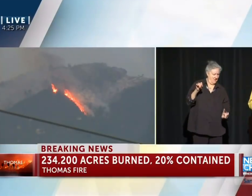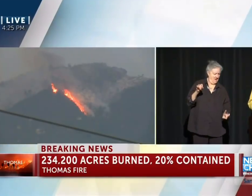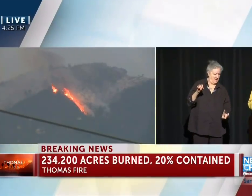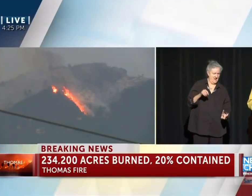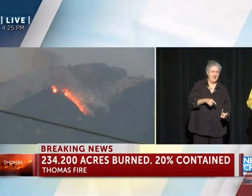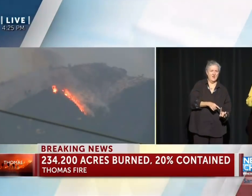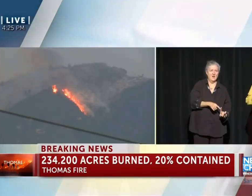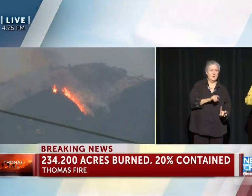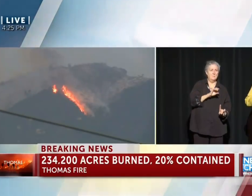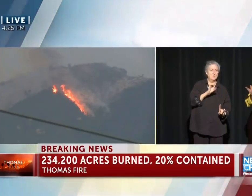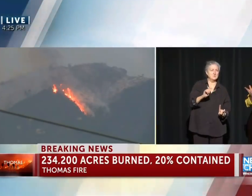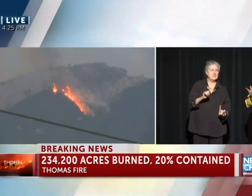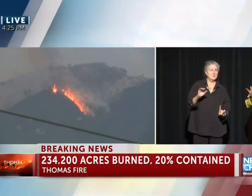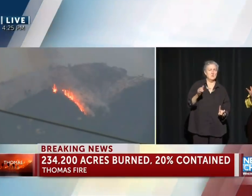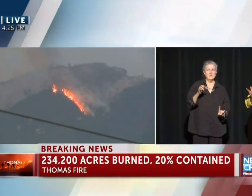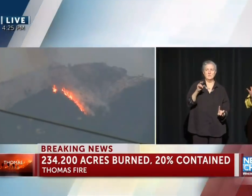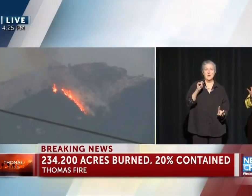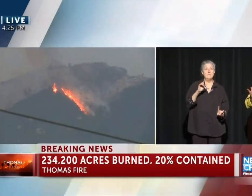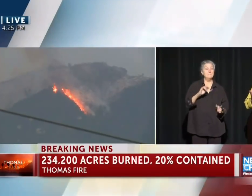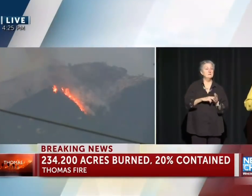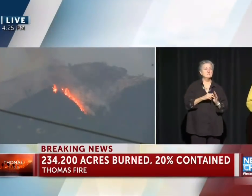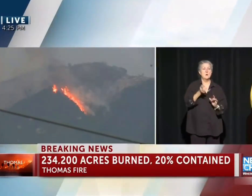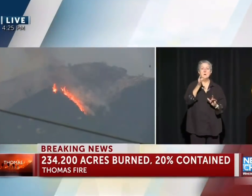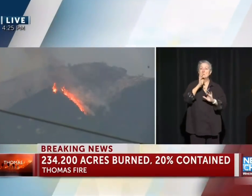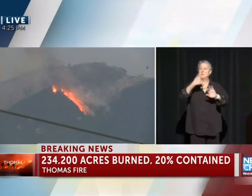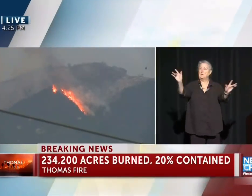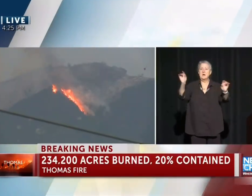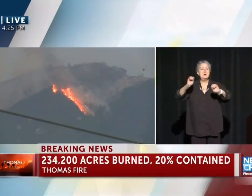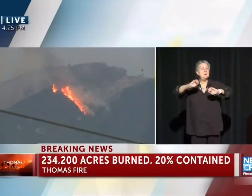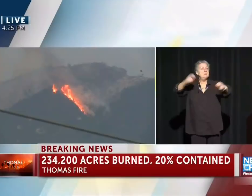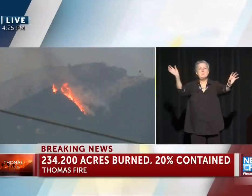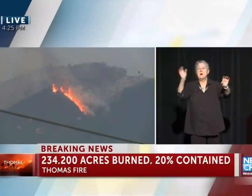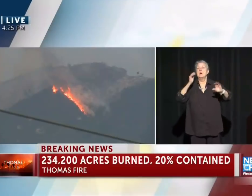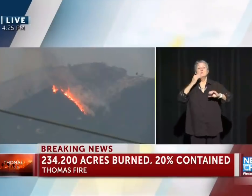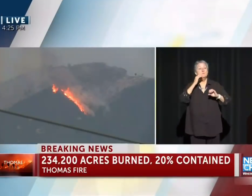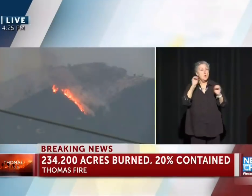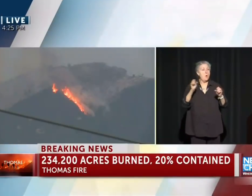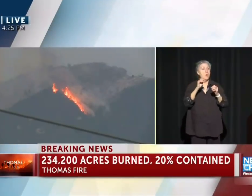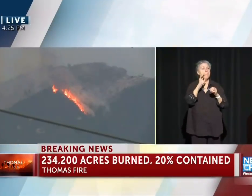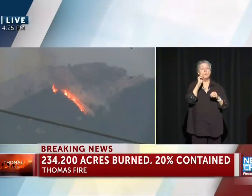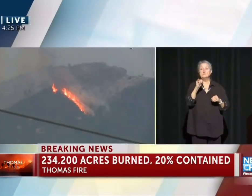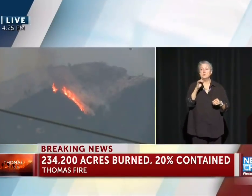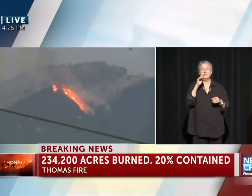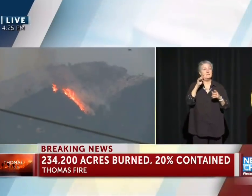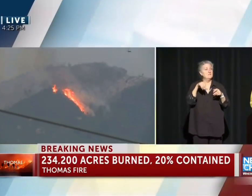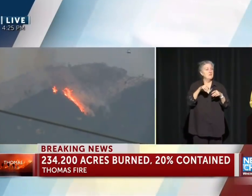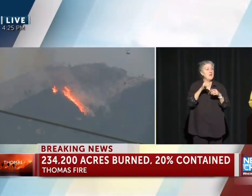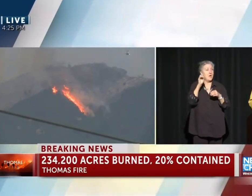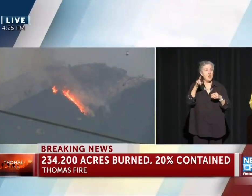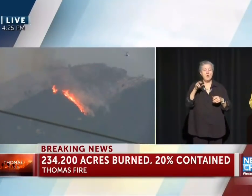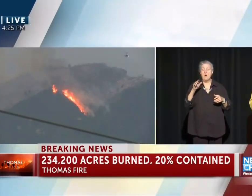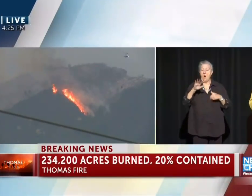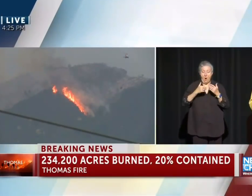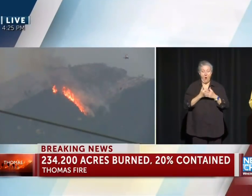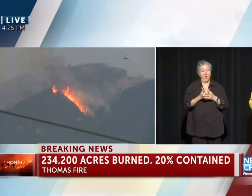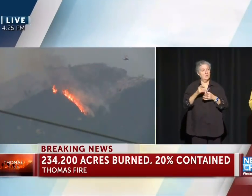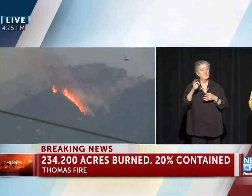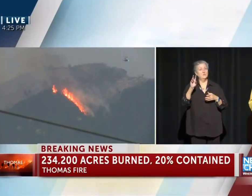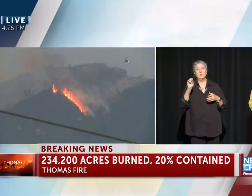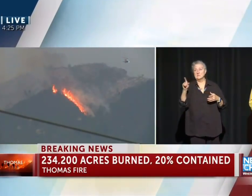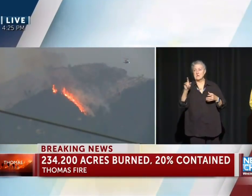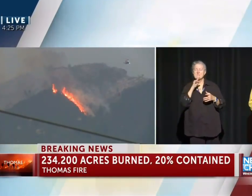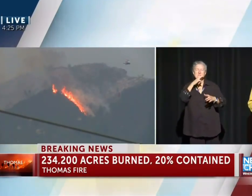1% relative humidity means there's absolutely no moisture in the air. The fuels, all the grasses, all of the dead fuels are drying out